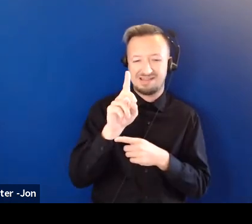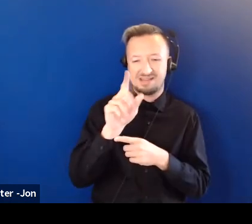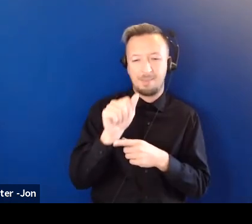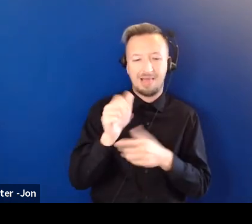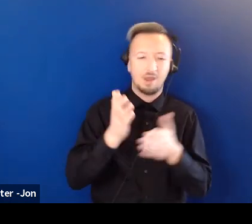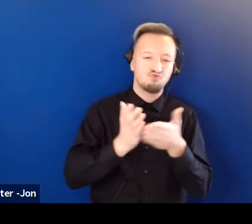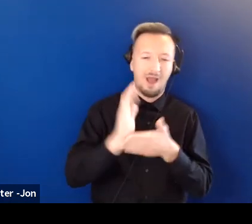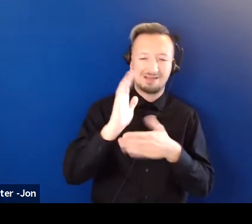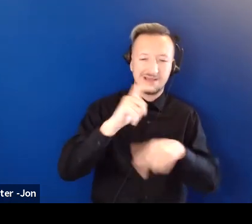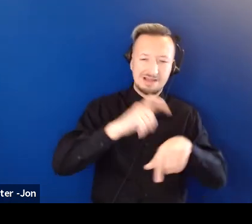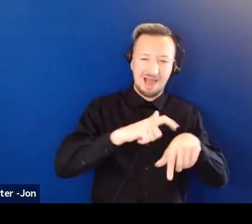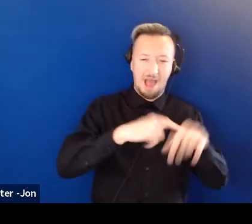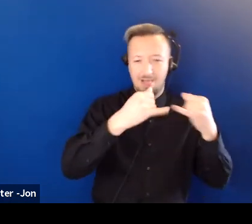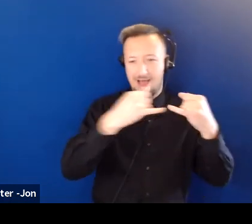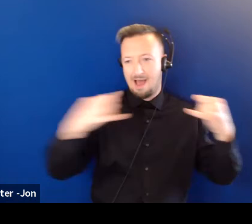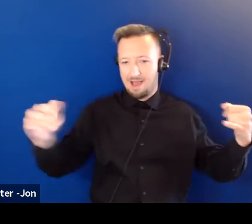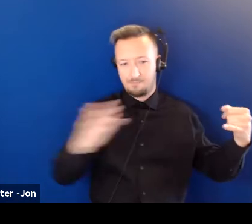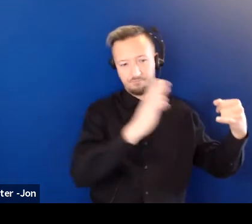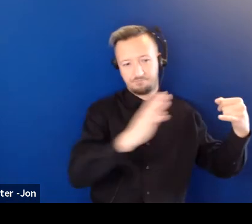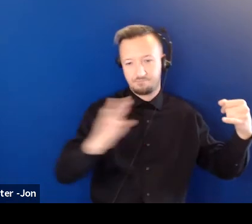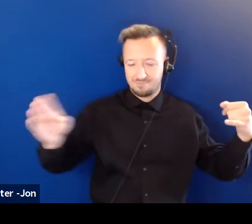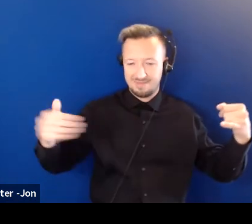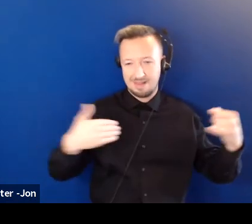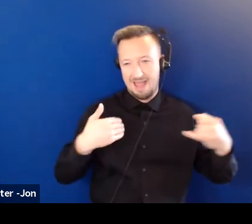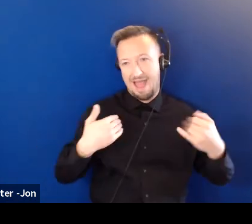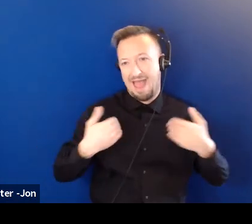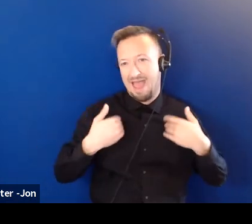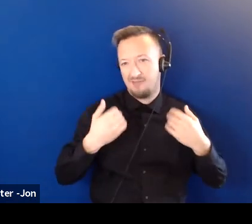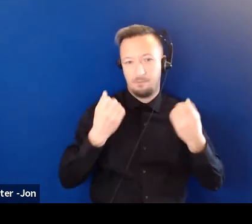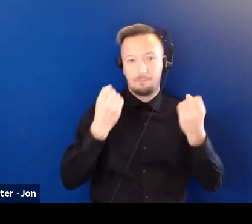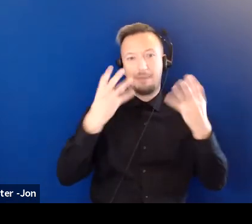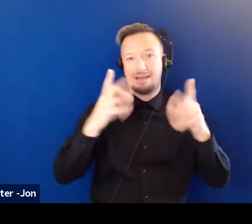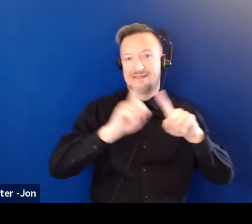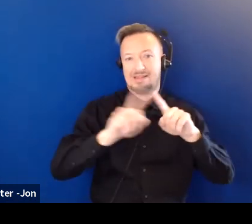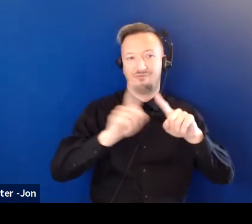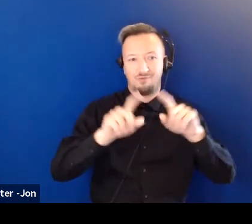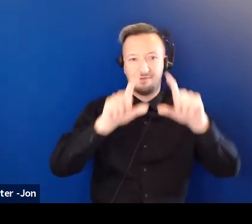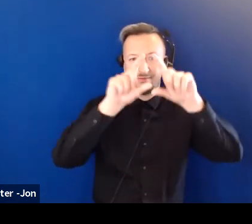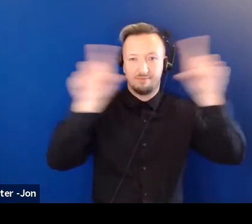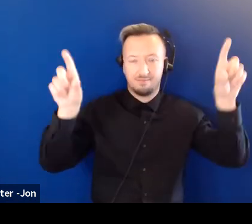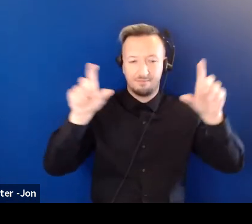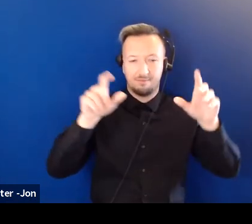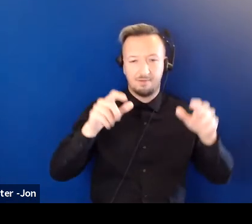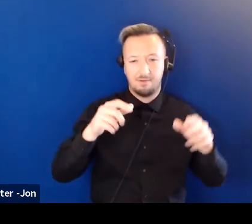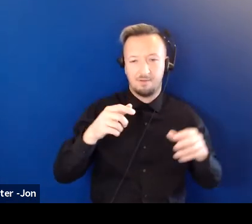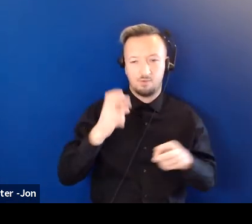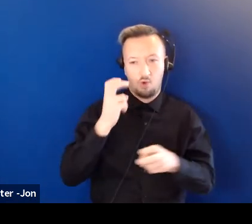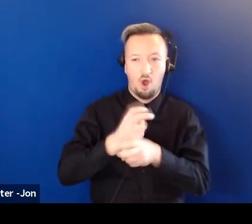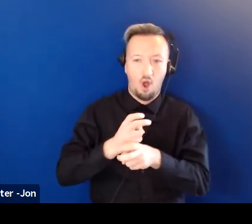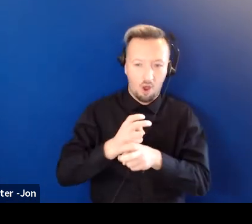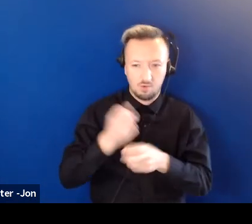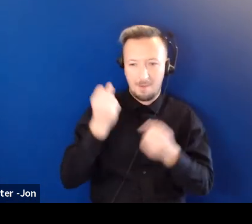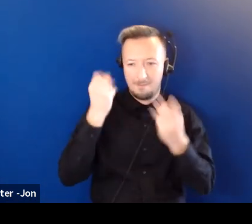so many events and figures and moments in history that are so important. So I have a harder and harder